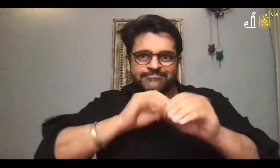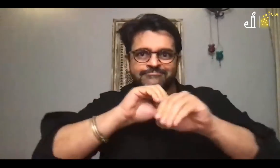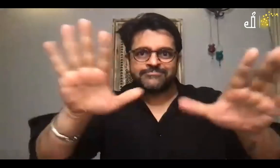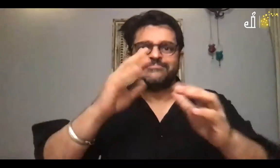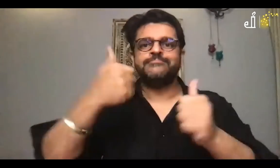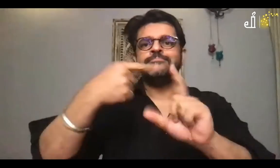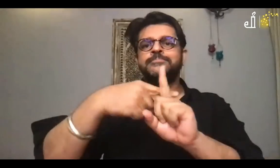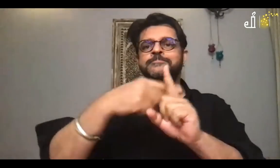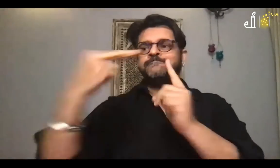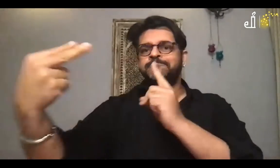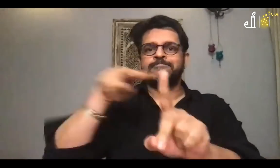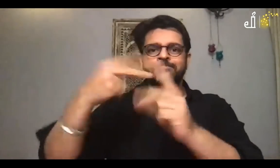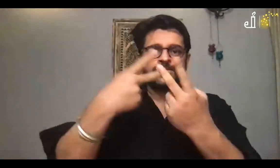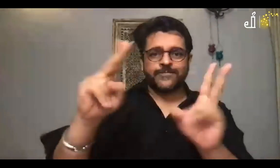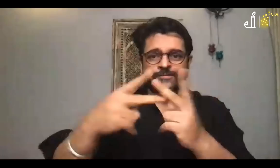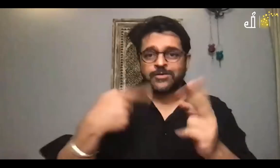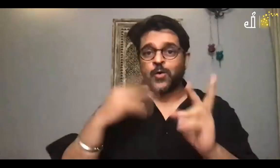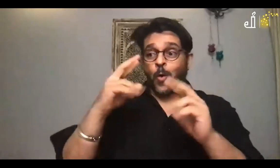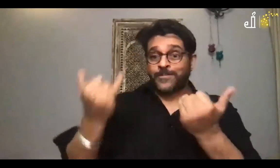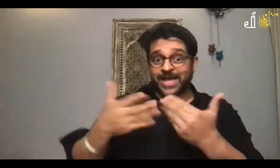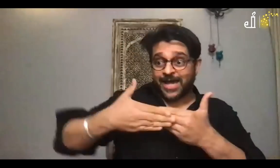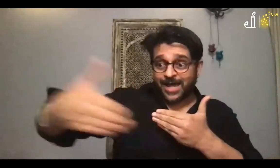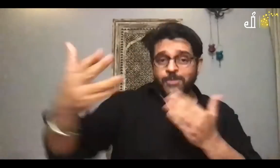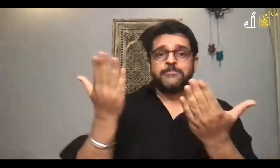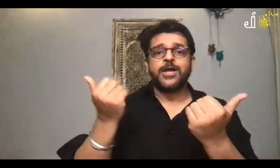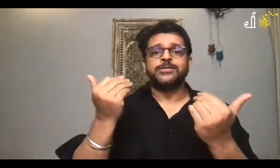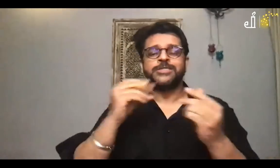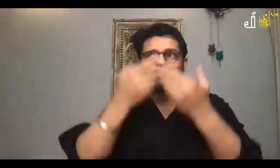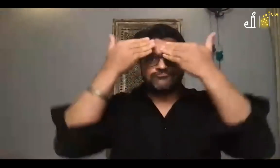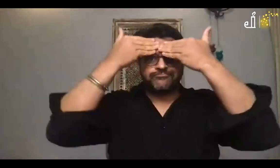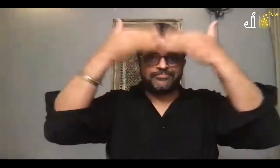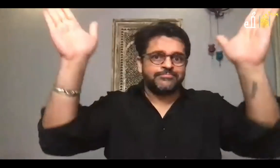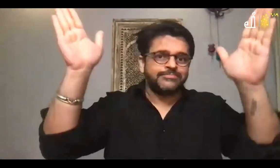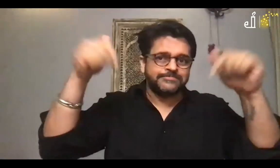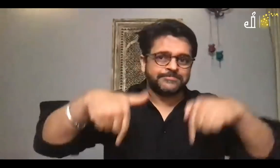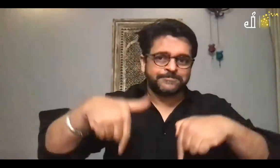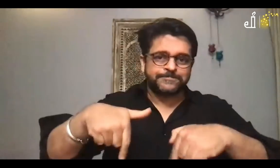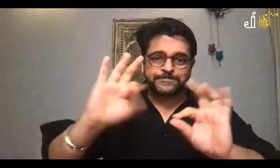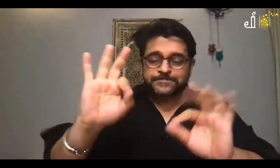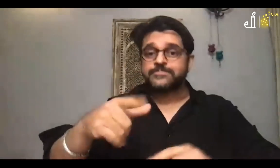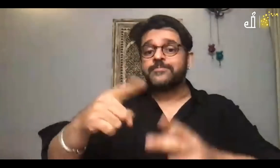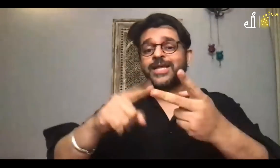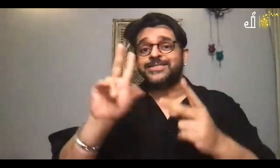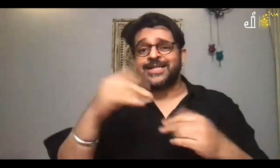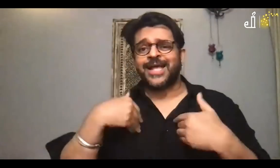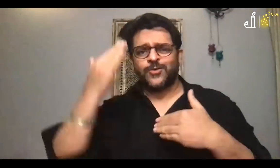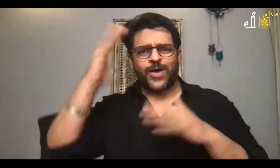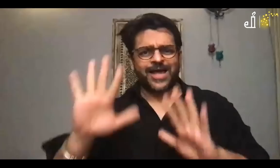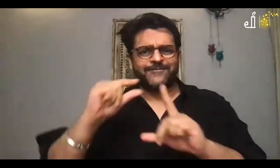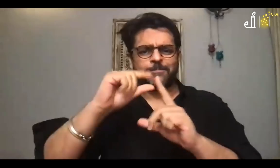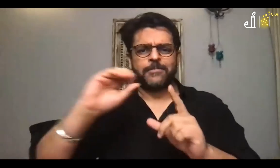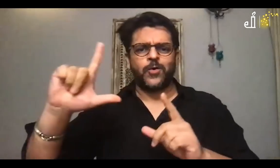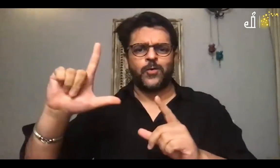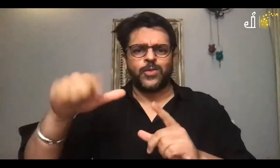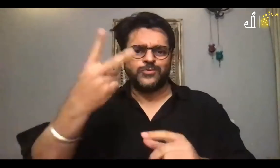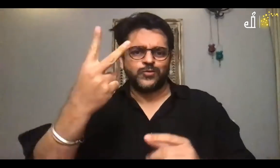today, sharing your perspective, positive experience, negative experience. And I hope from now on we can have an open mind.